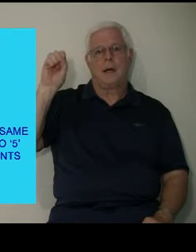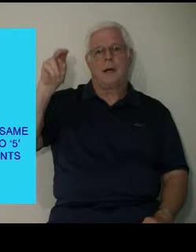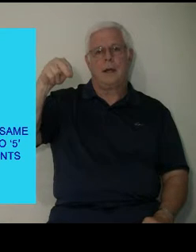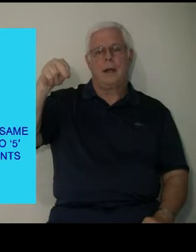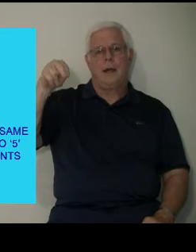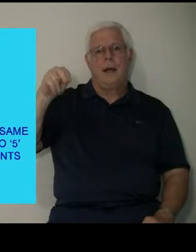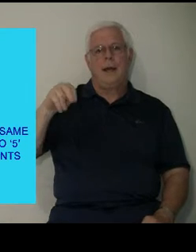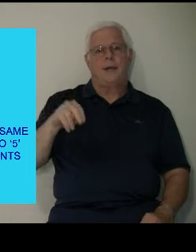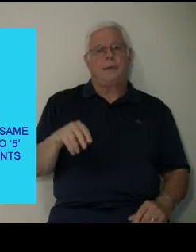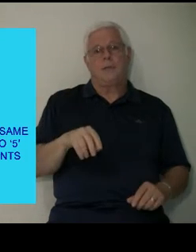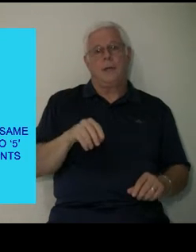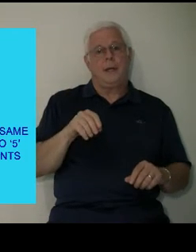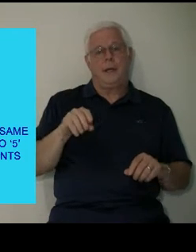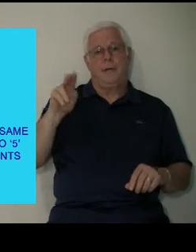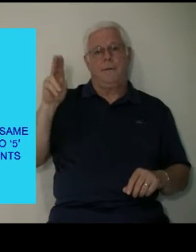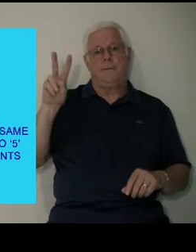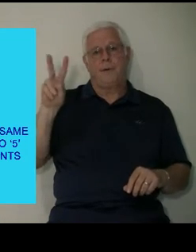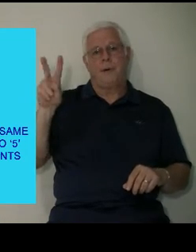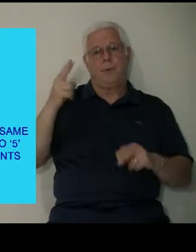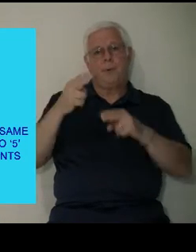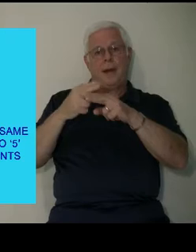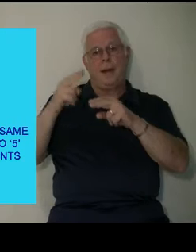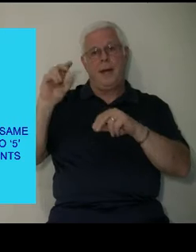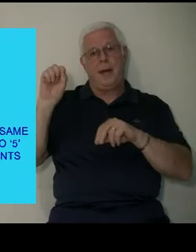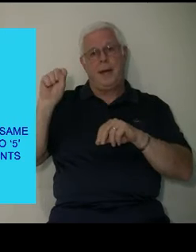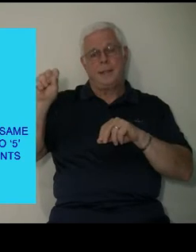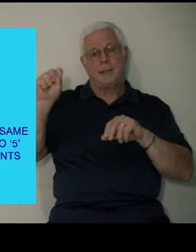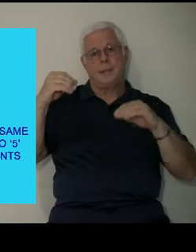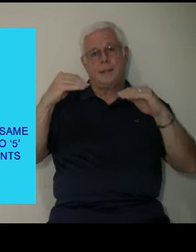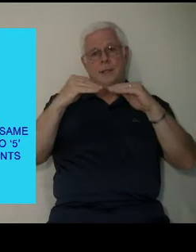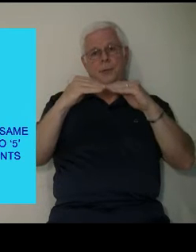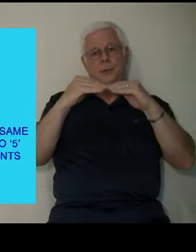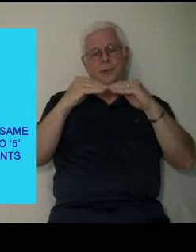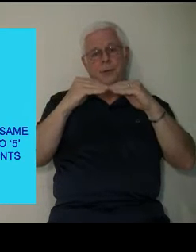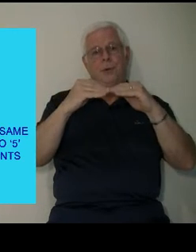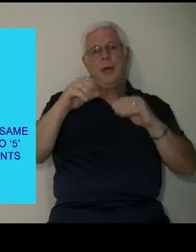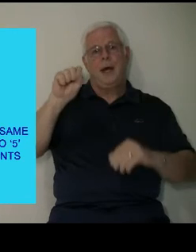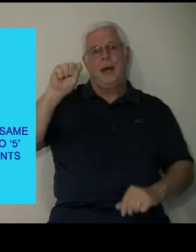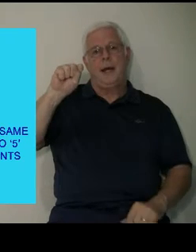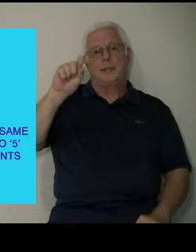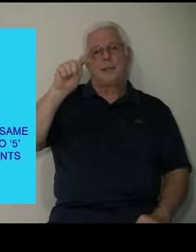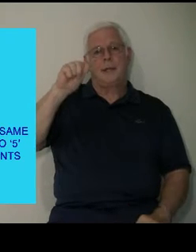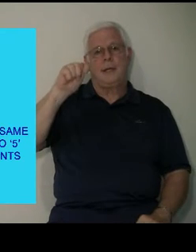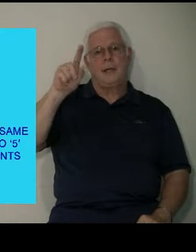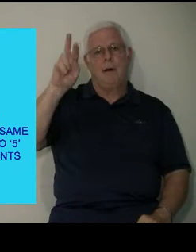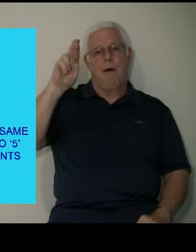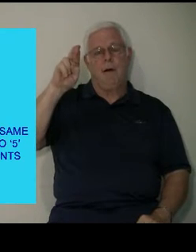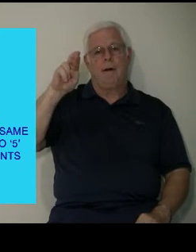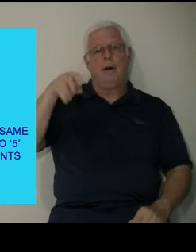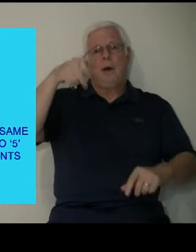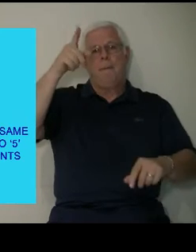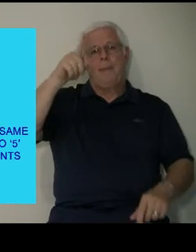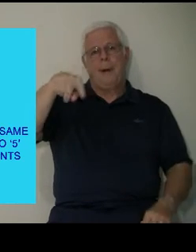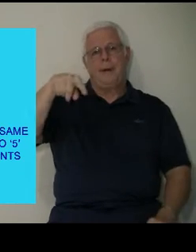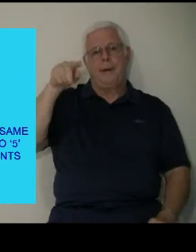and say variable name S is equal to str paren,